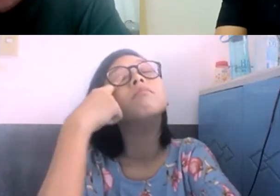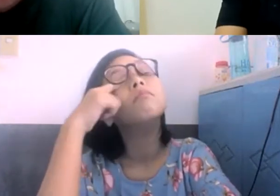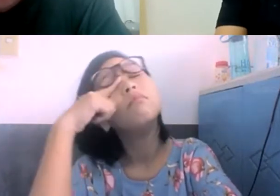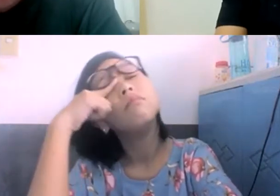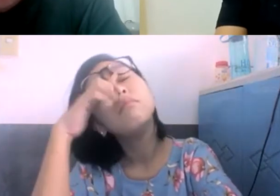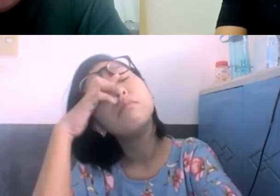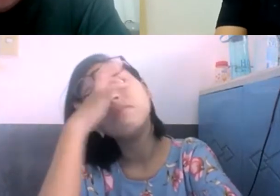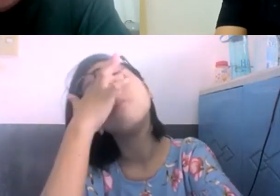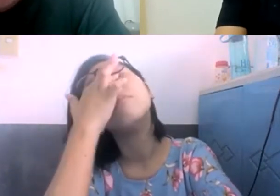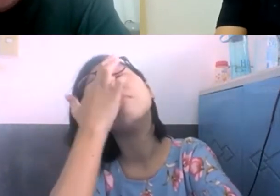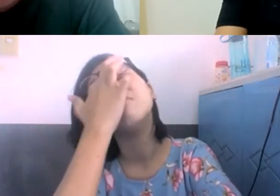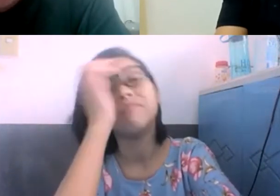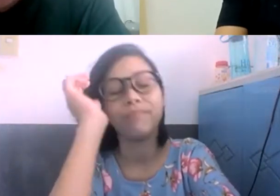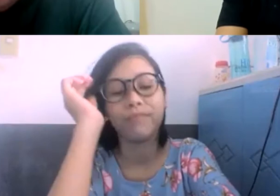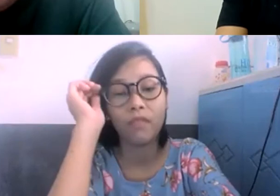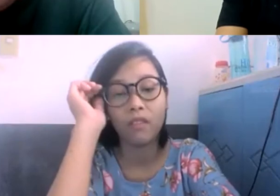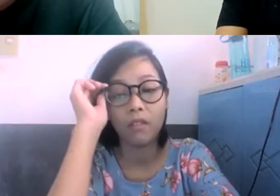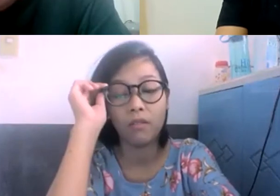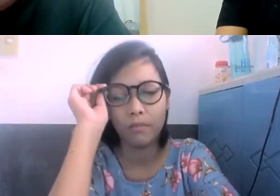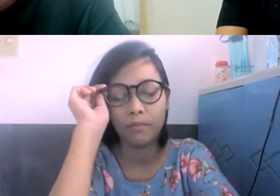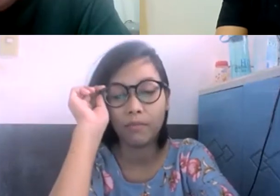One moment.